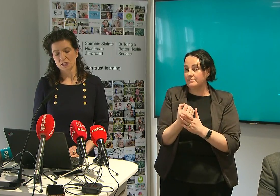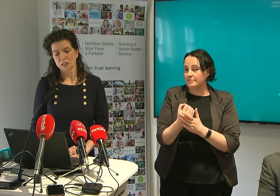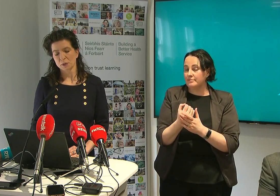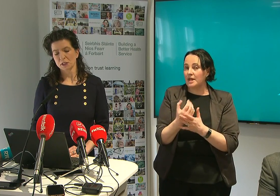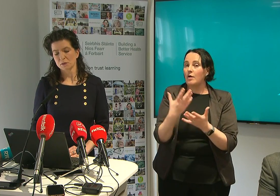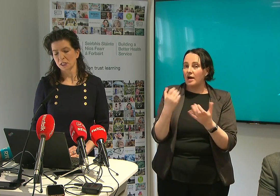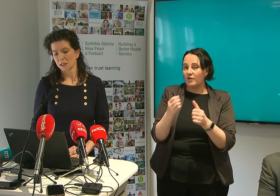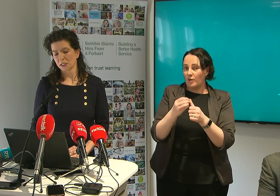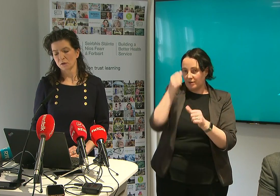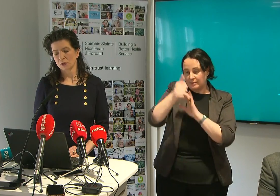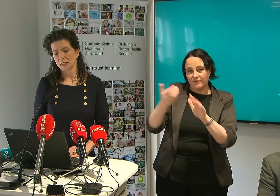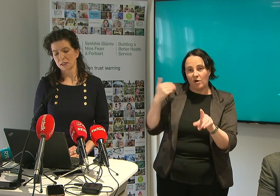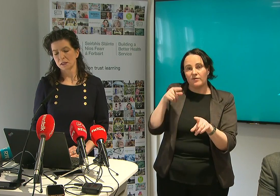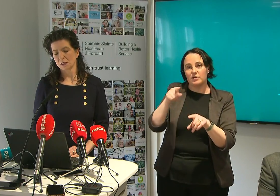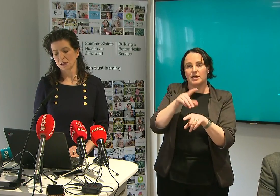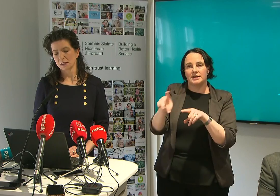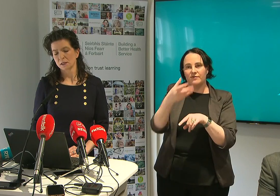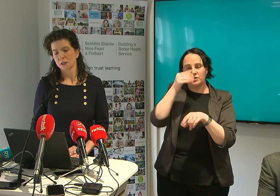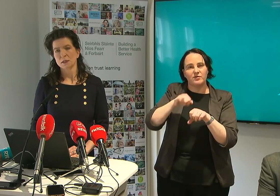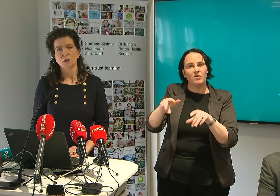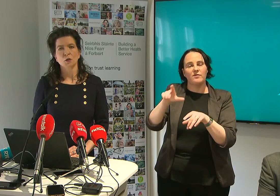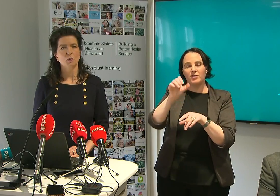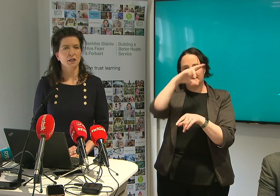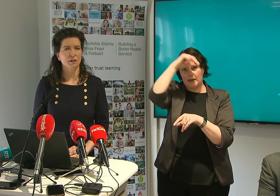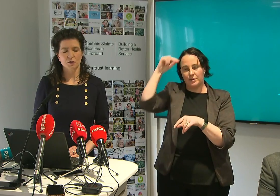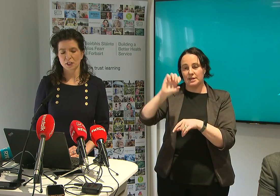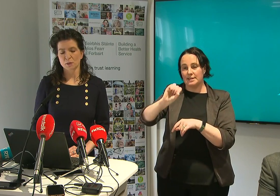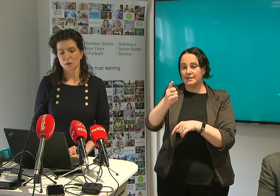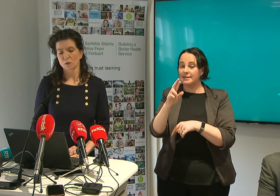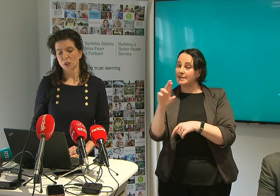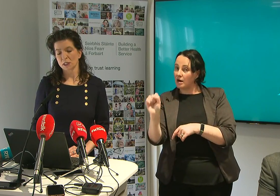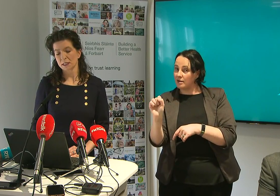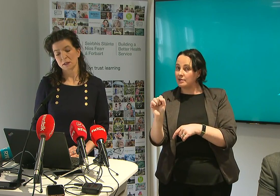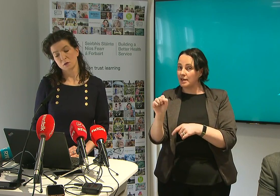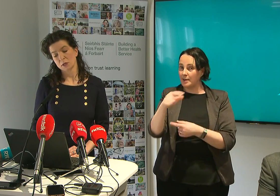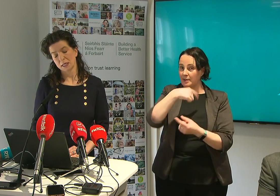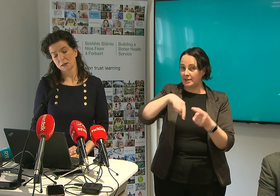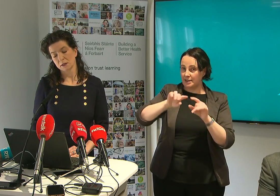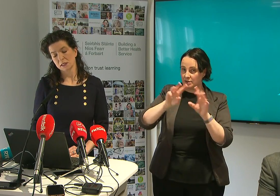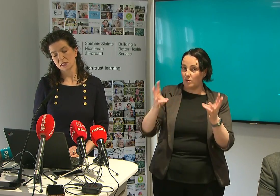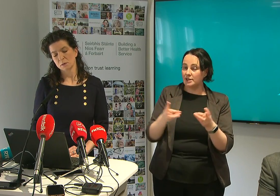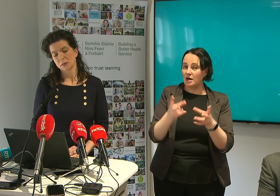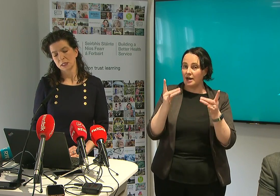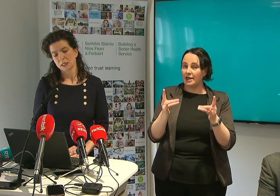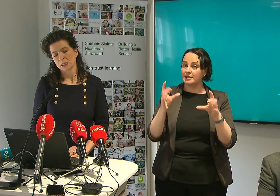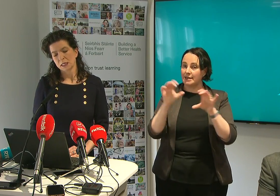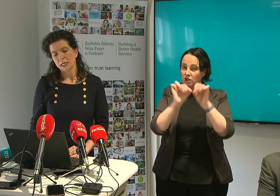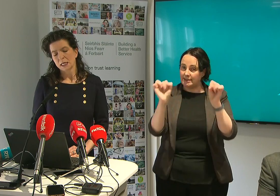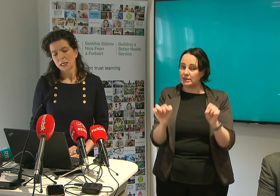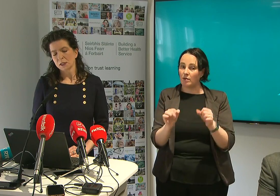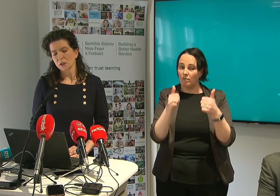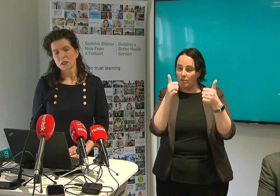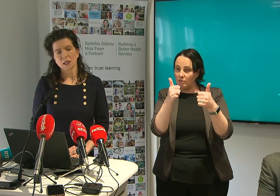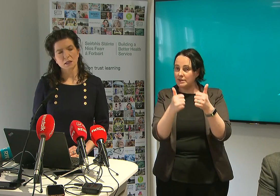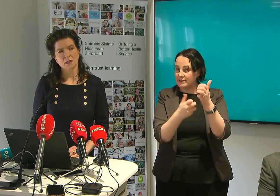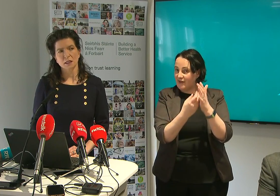have previous experience, pandemic influenza and SARS. We are in a developed world healthcare system.